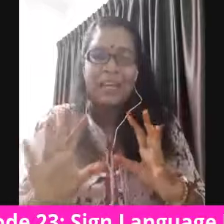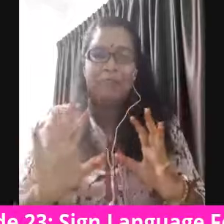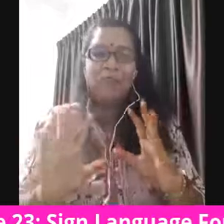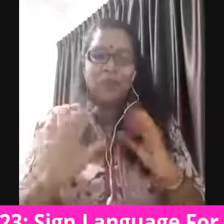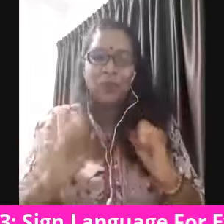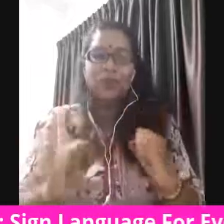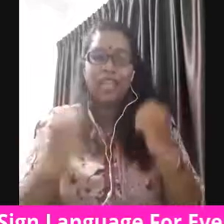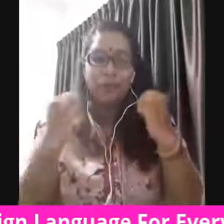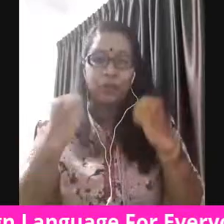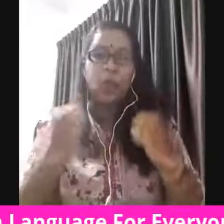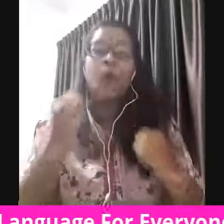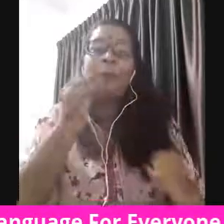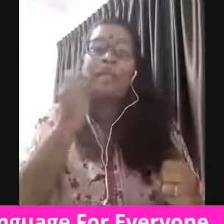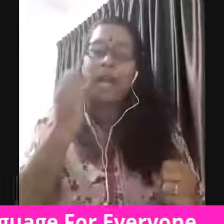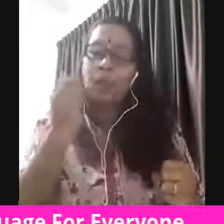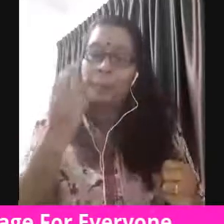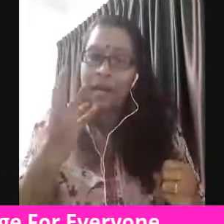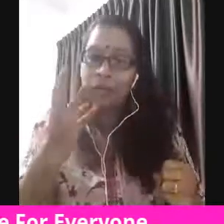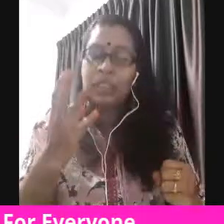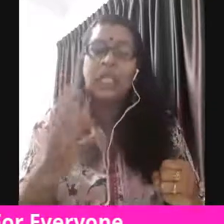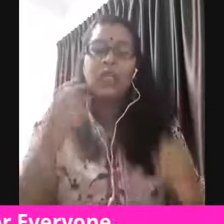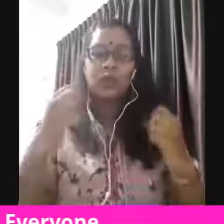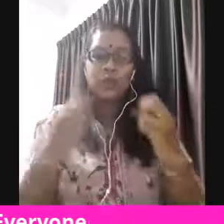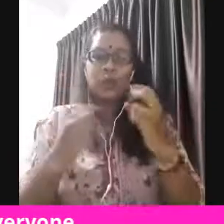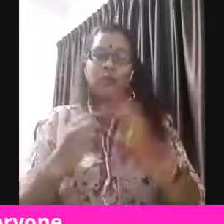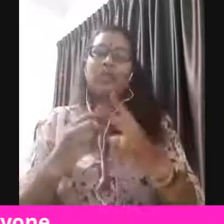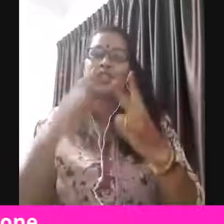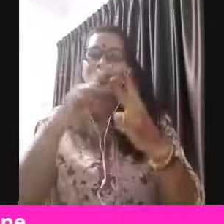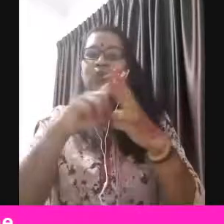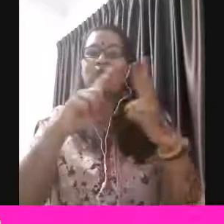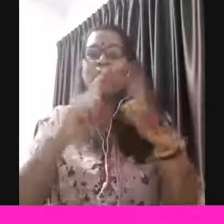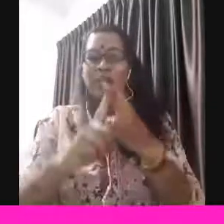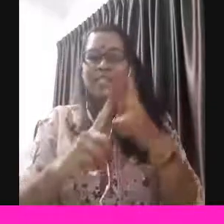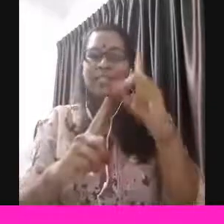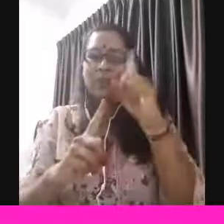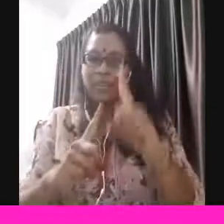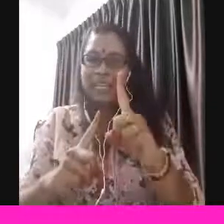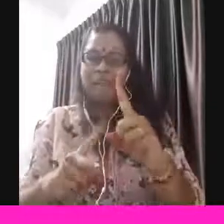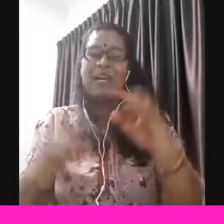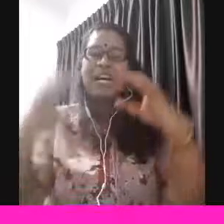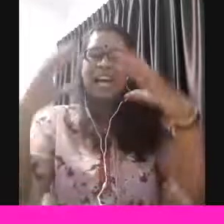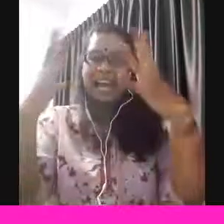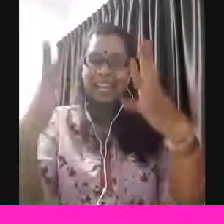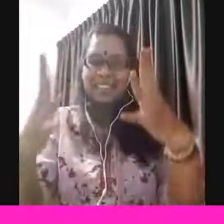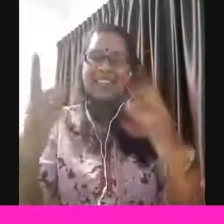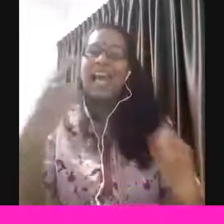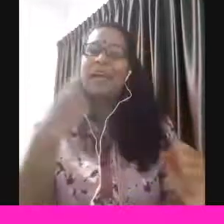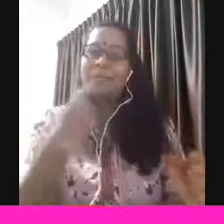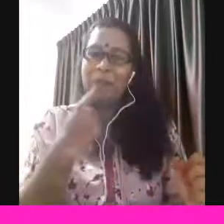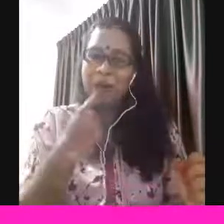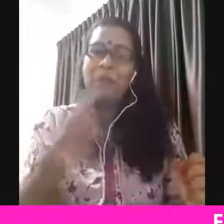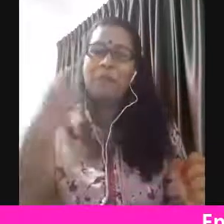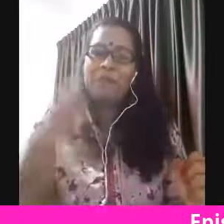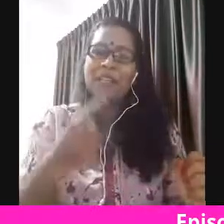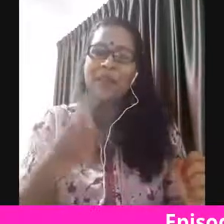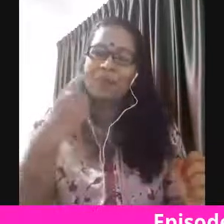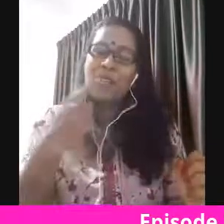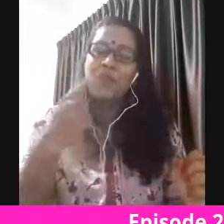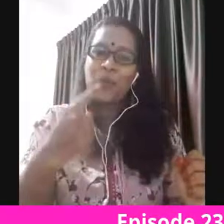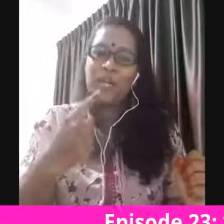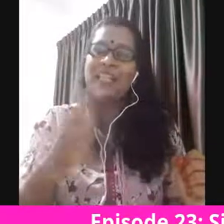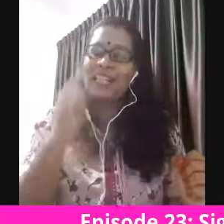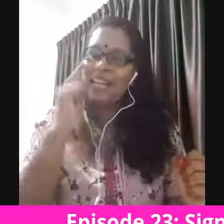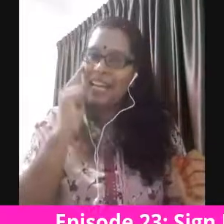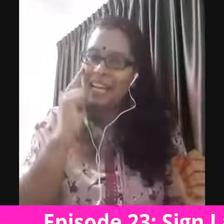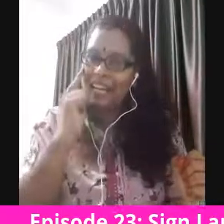clear, so we have to open our mouth. So we got two works in one time: hand and mouth